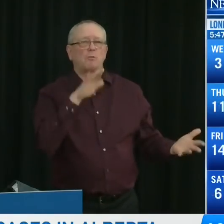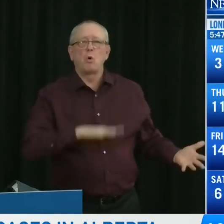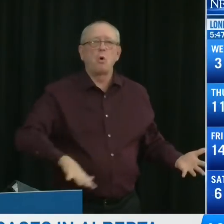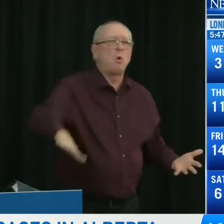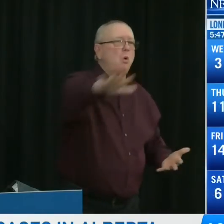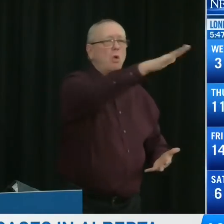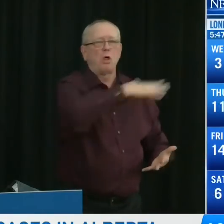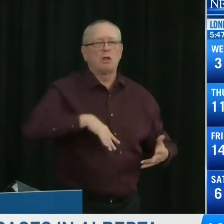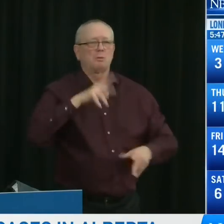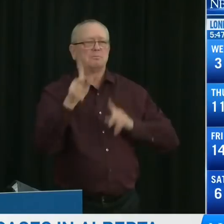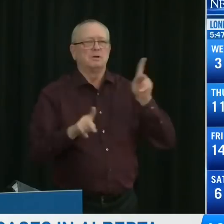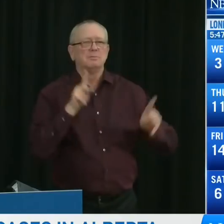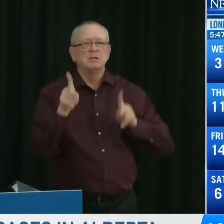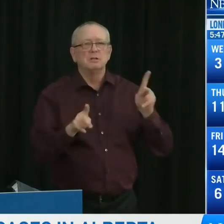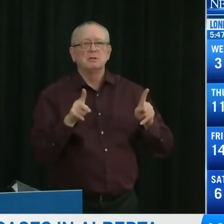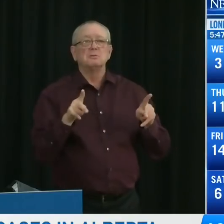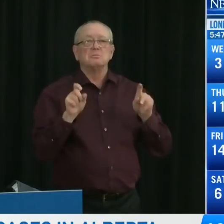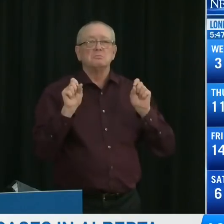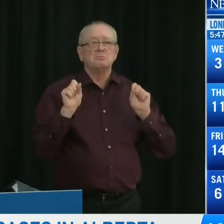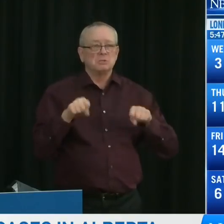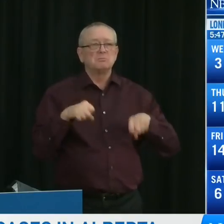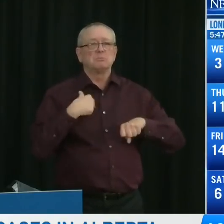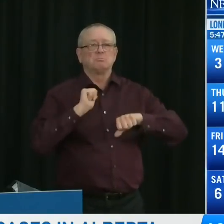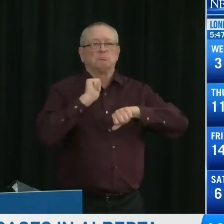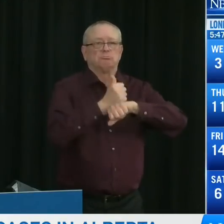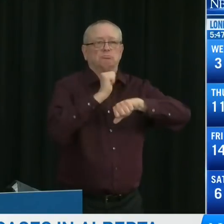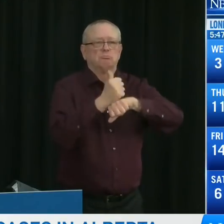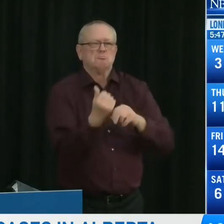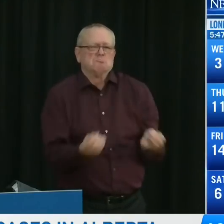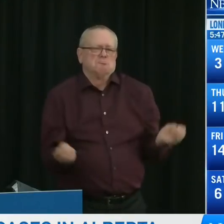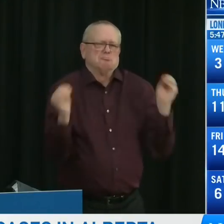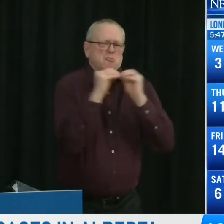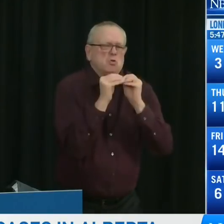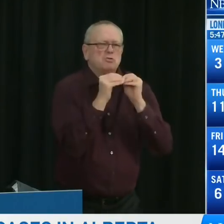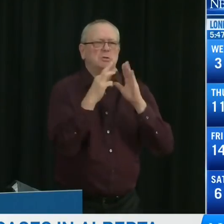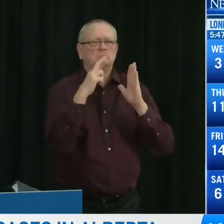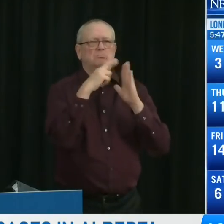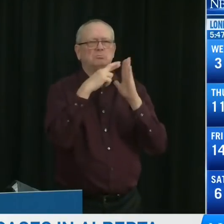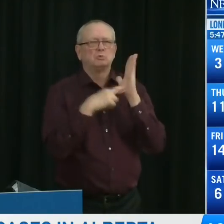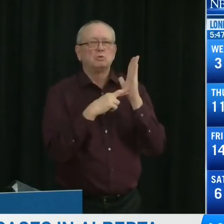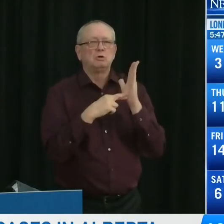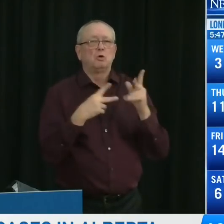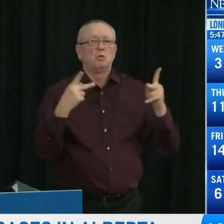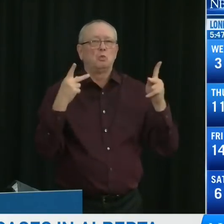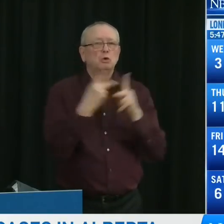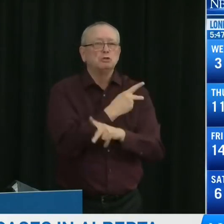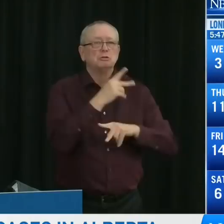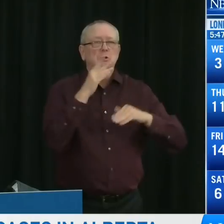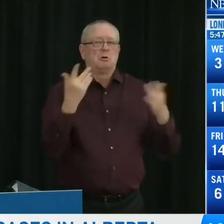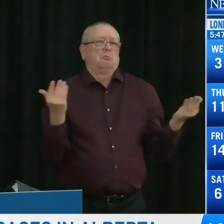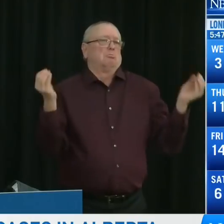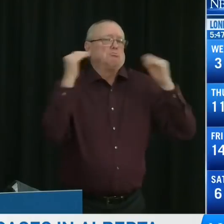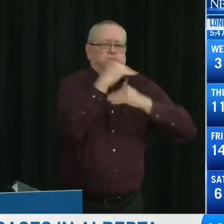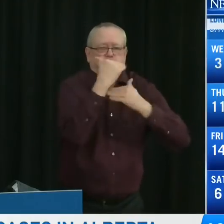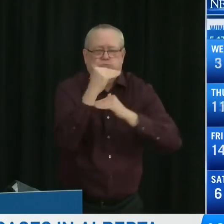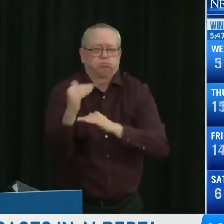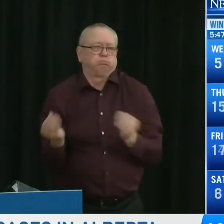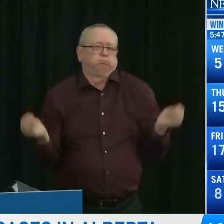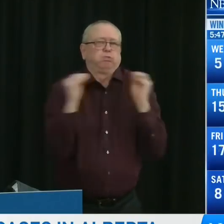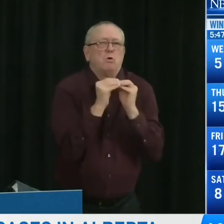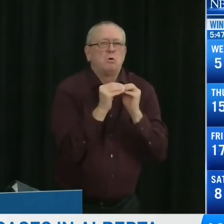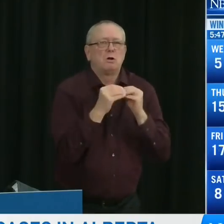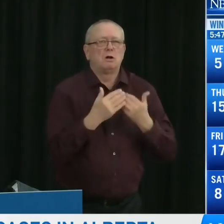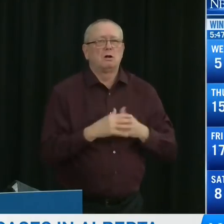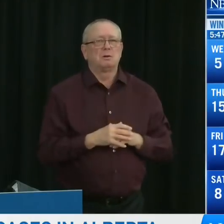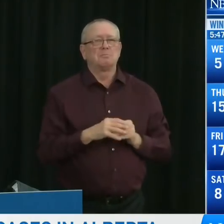restrictions on their own businesses and activities, but further restrictions for all those who are choosing to comply and going above and beyond